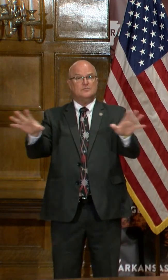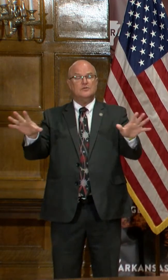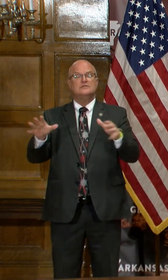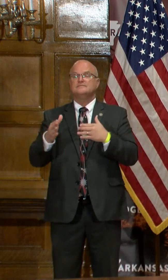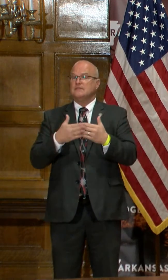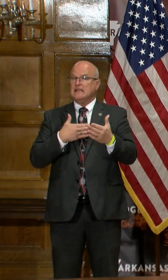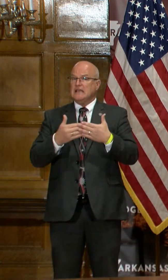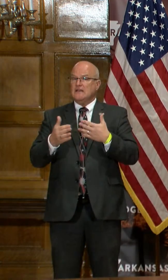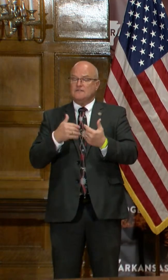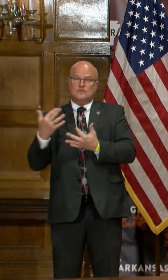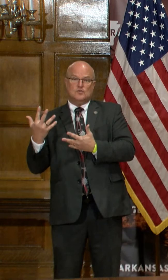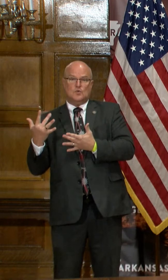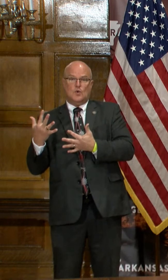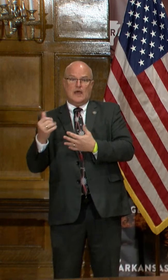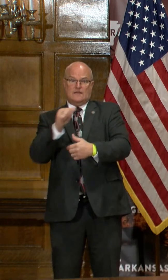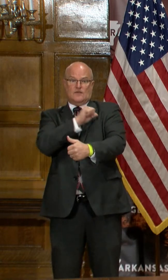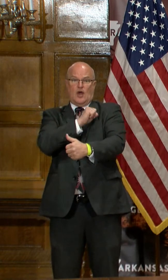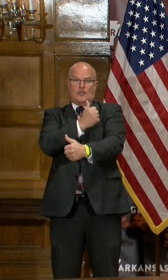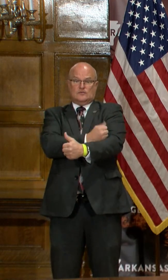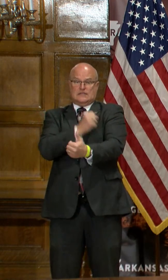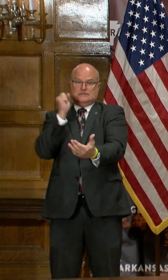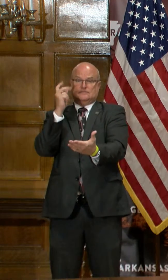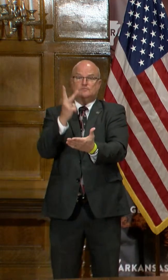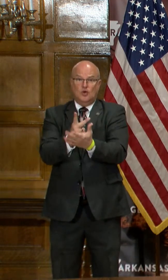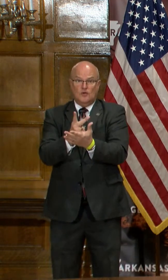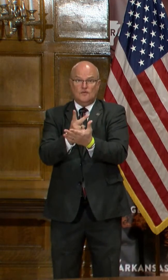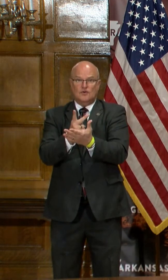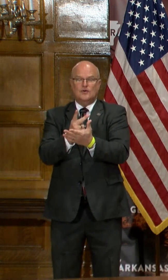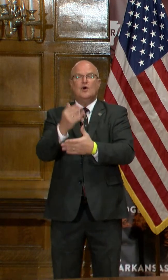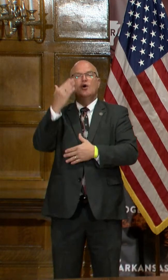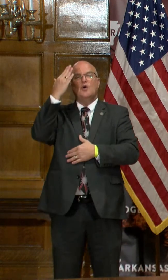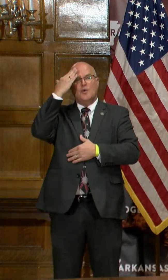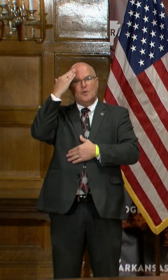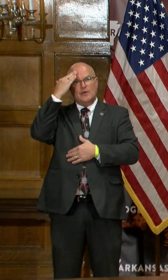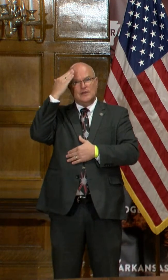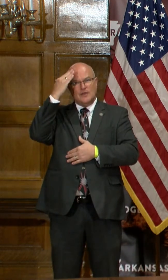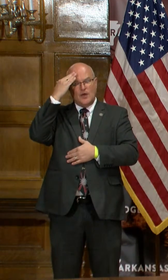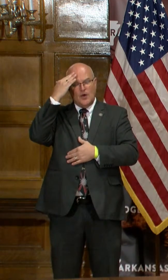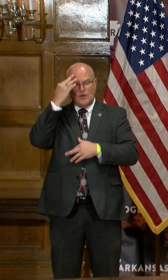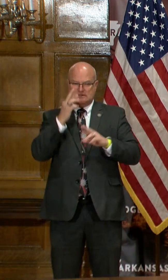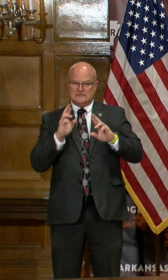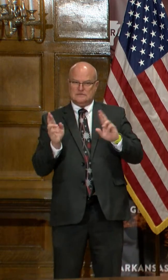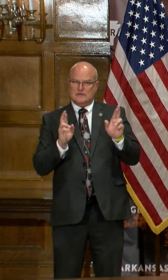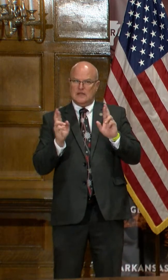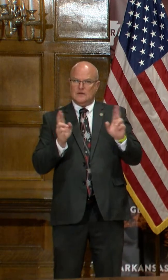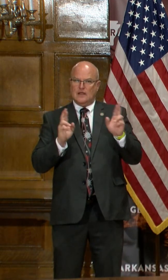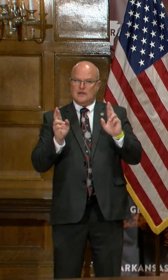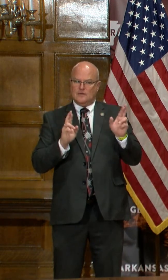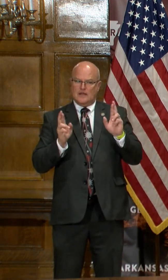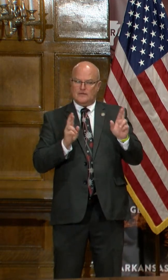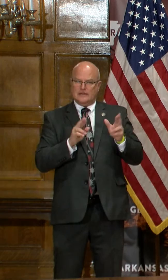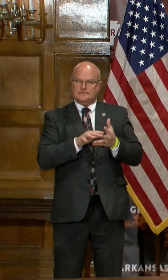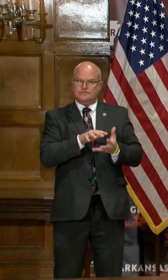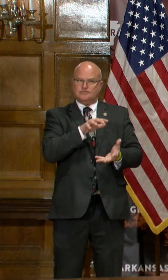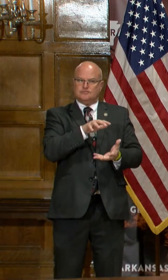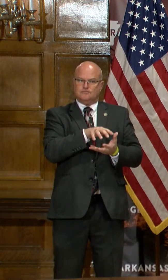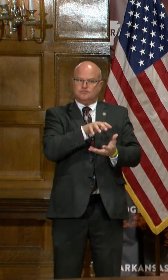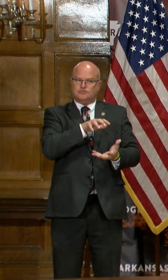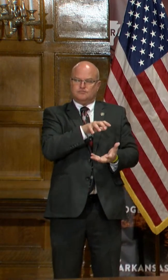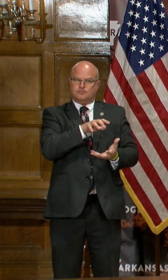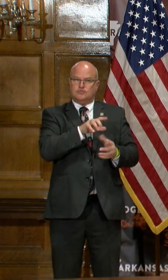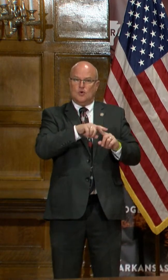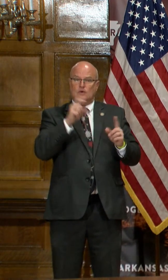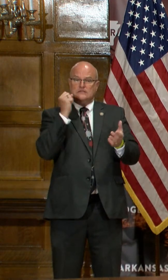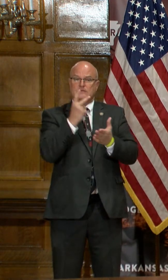even though they're waiting for the authorization, we know that it's being pre-positioned so that once it is approved, we should have it